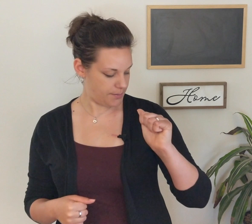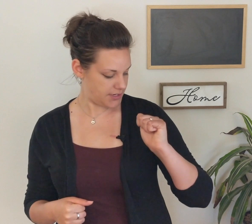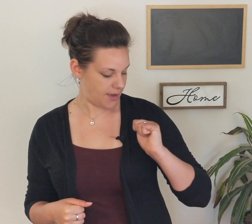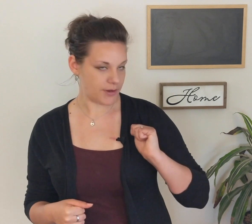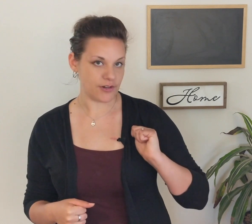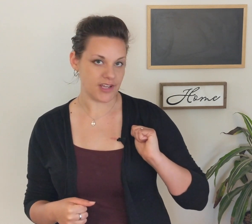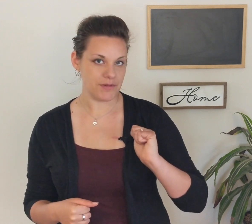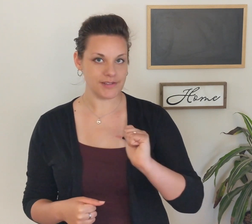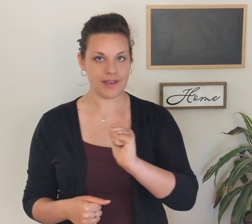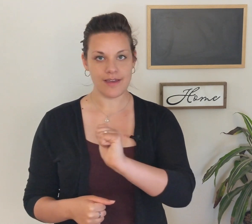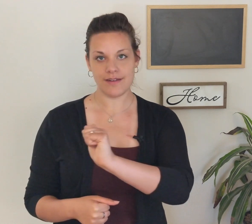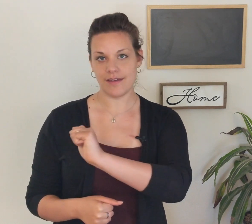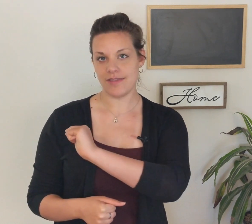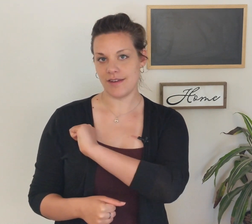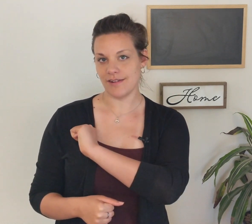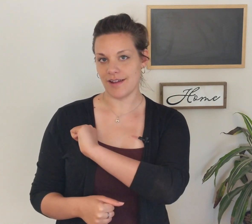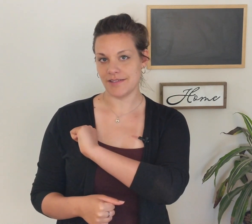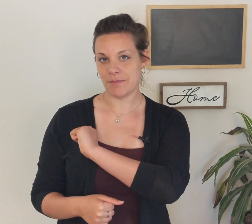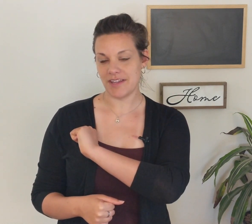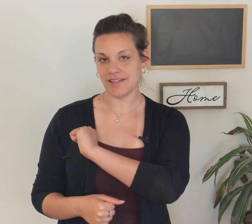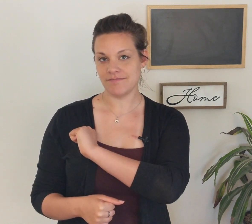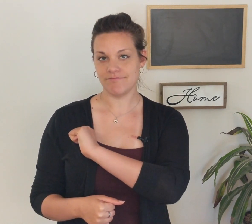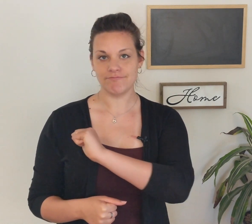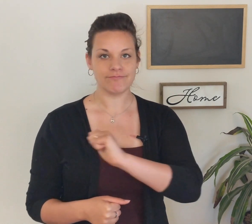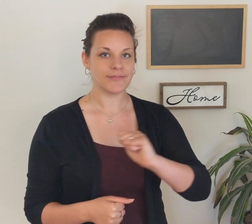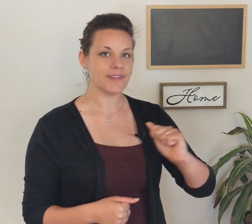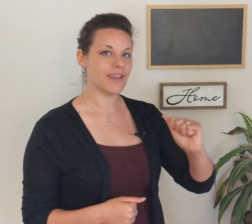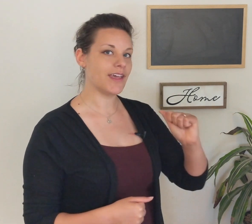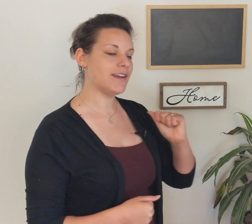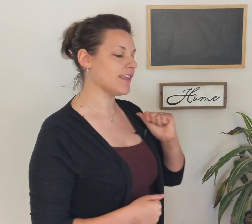tap on your dominant side and then your non-dominant. Atlanta.